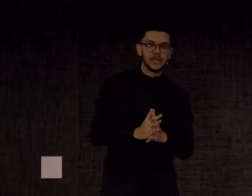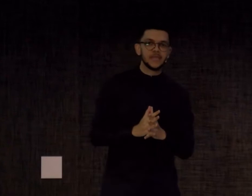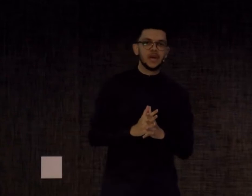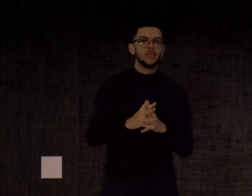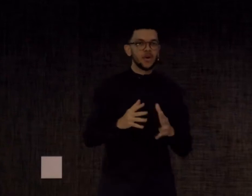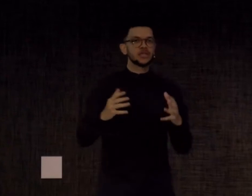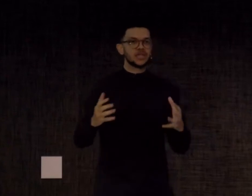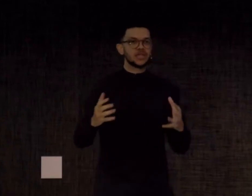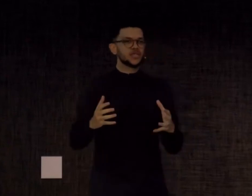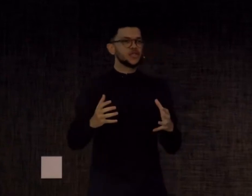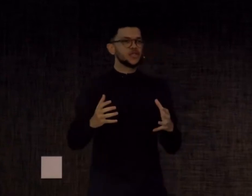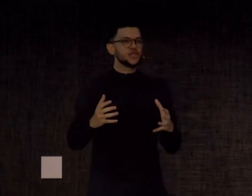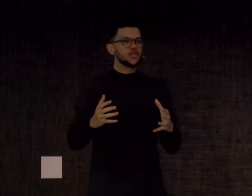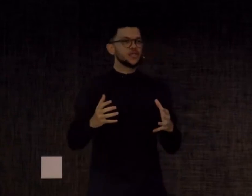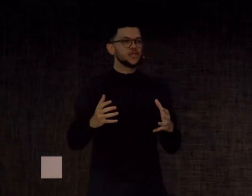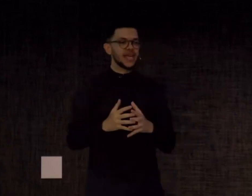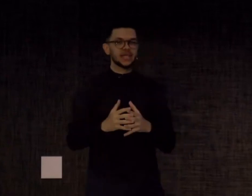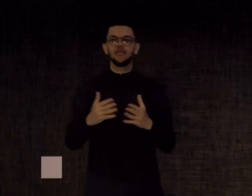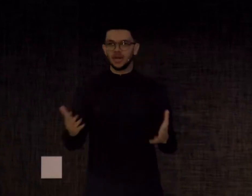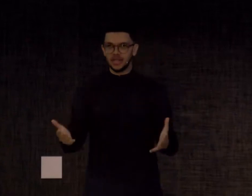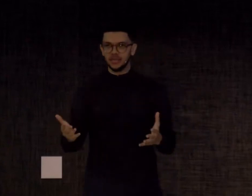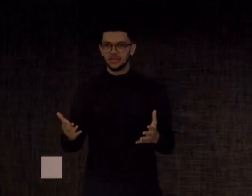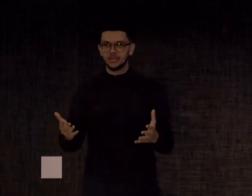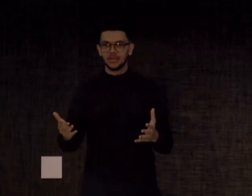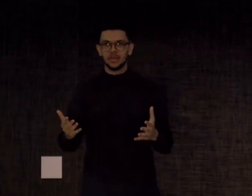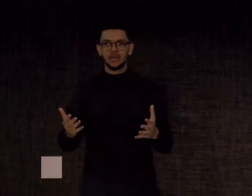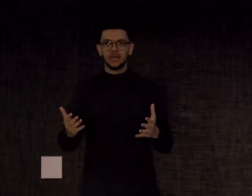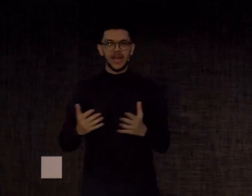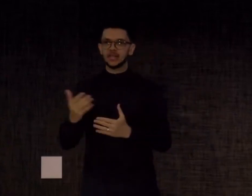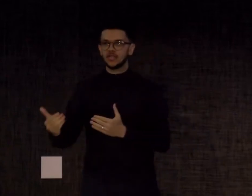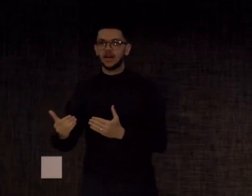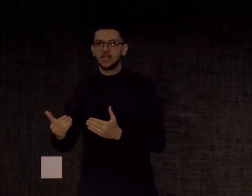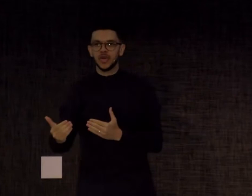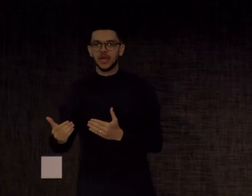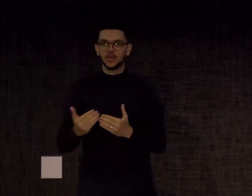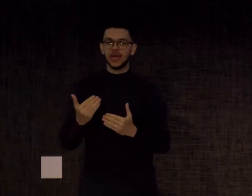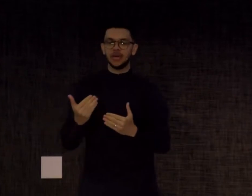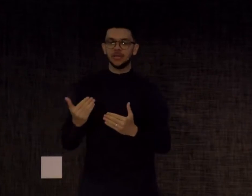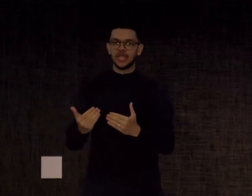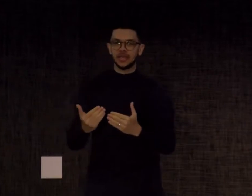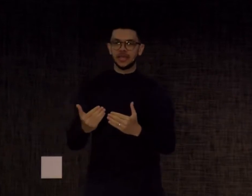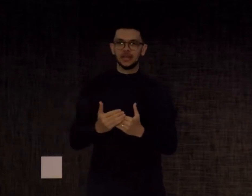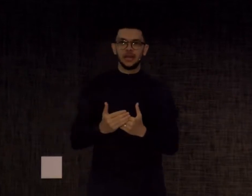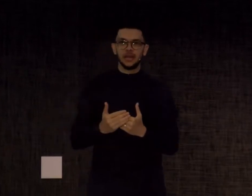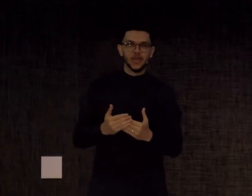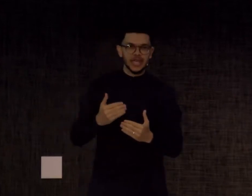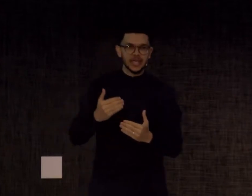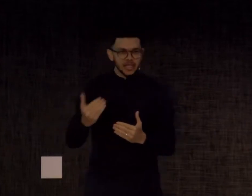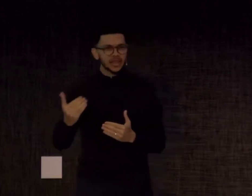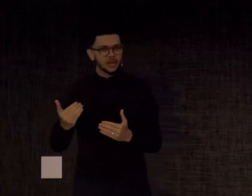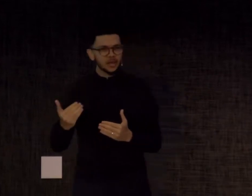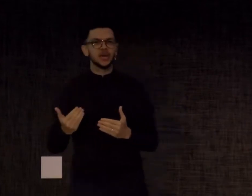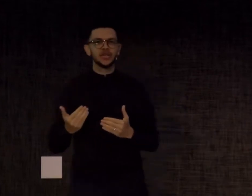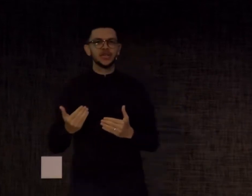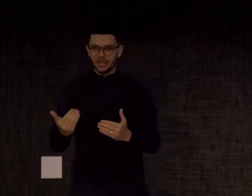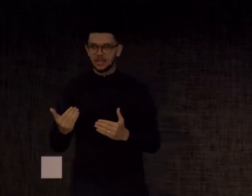least, boils down to state of policy. That's as far as we're able to think. If we can just